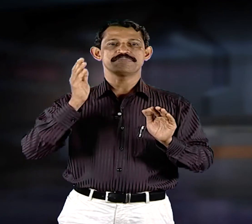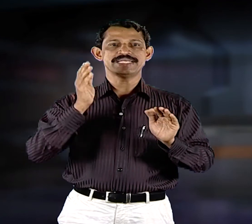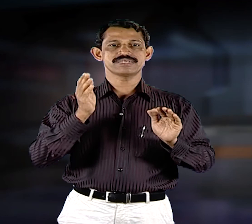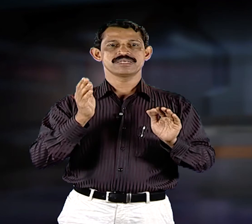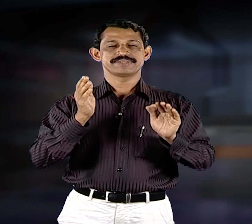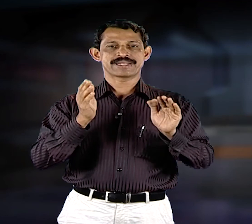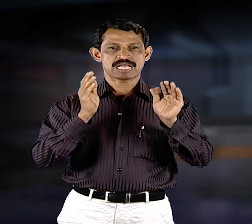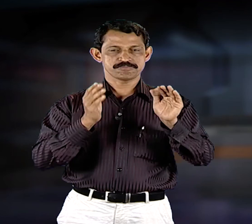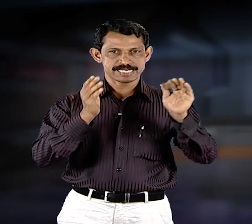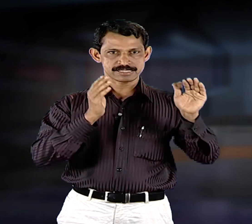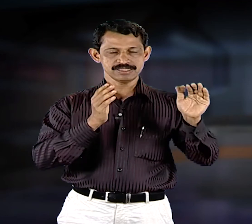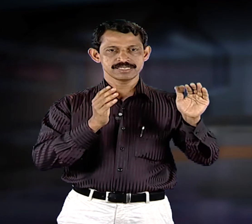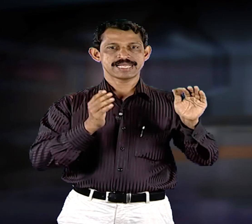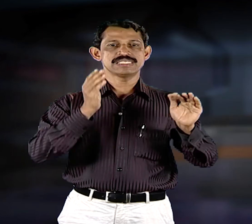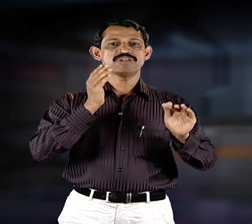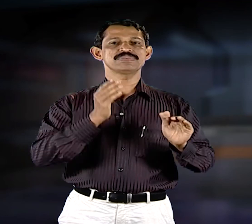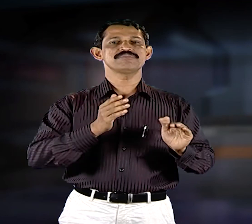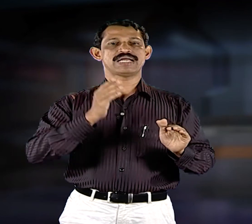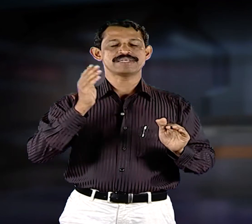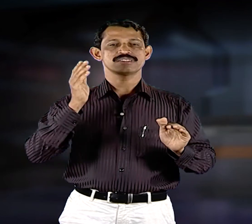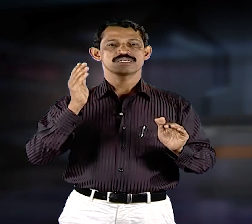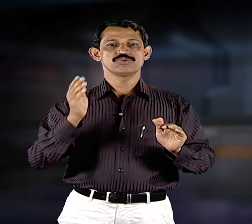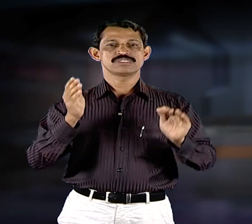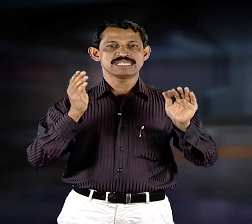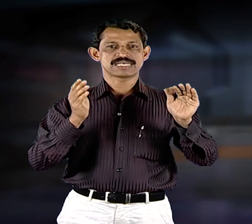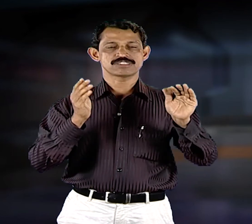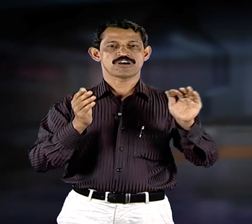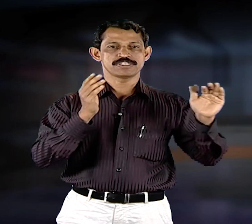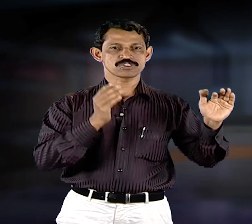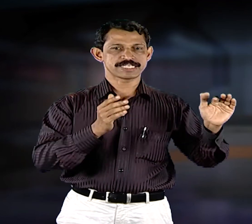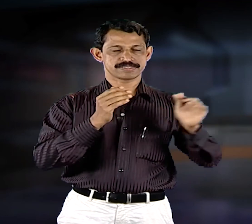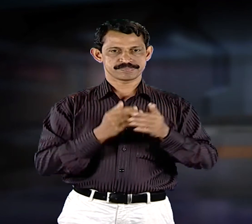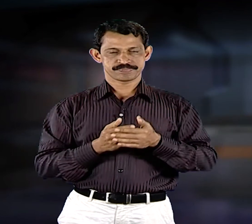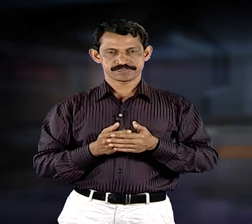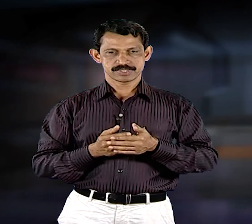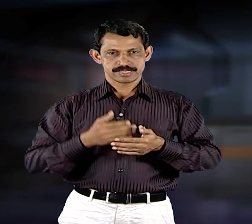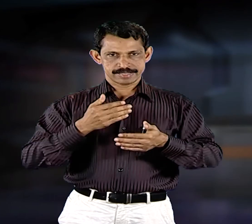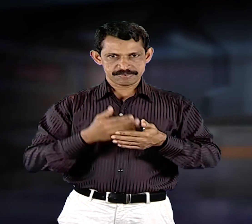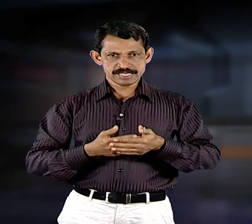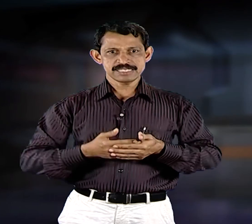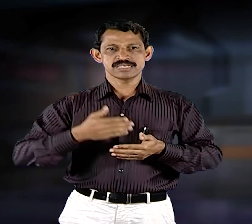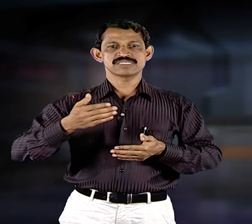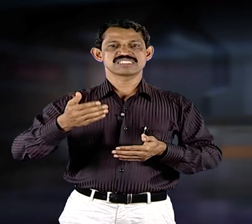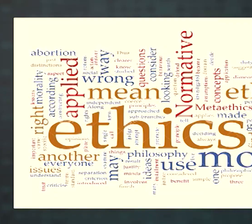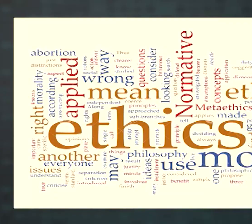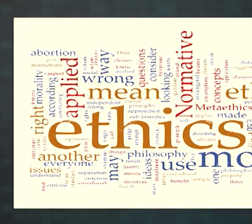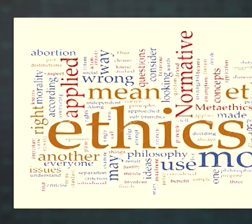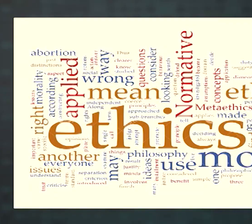make their life better and develop them as good citizens of the society. Every teacher is responsible for the